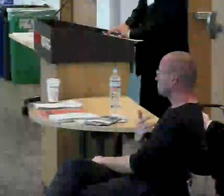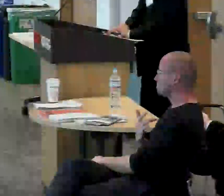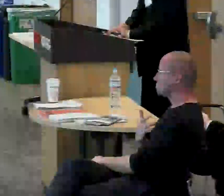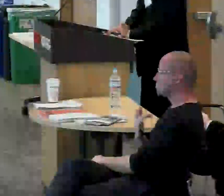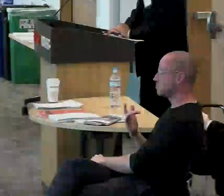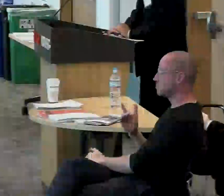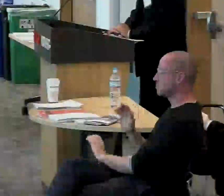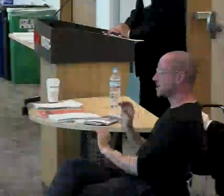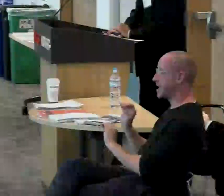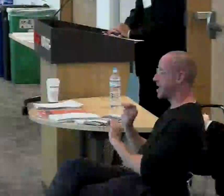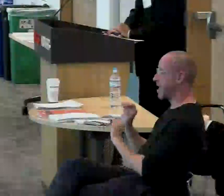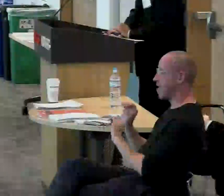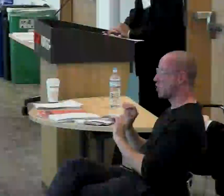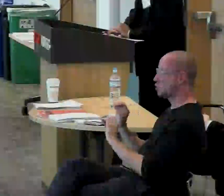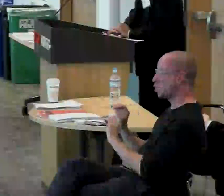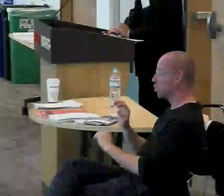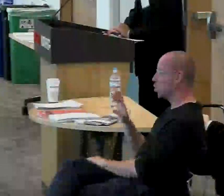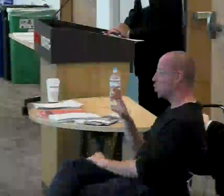re-analysis date or